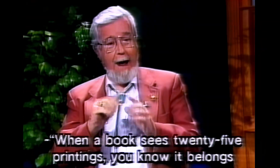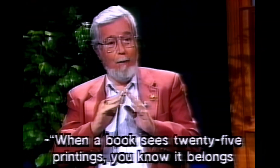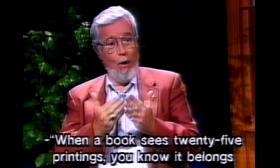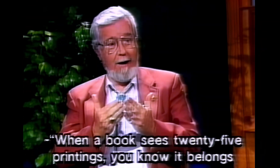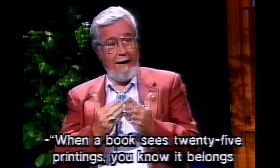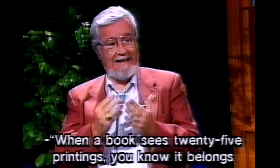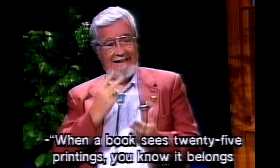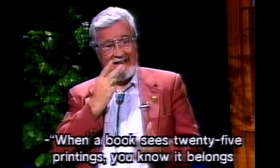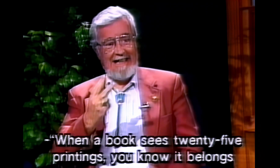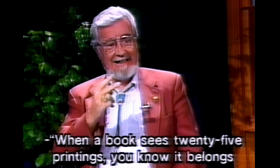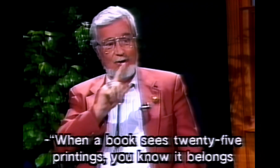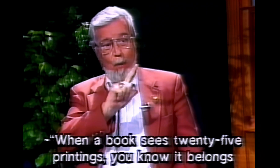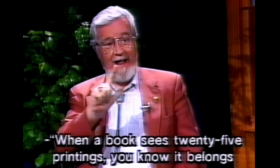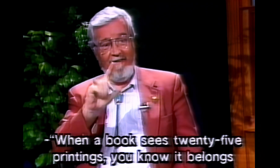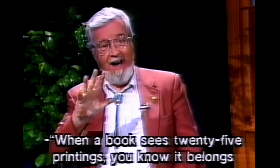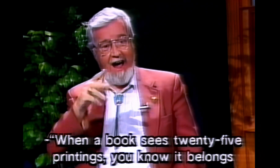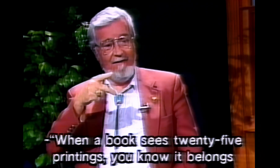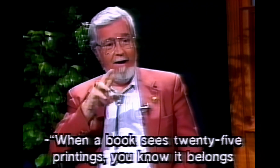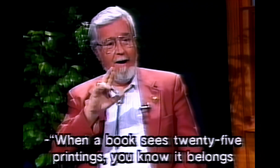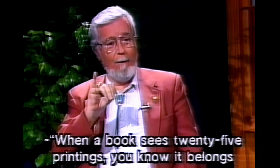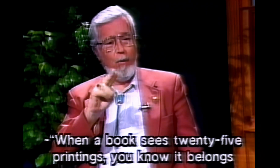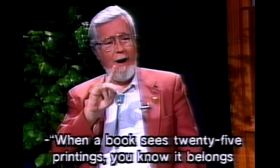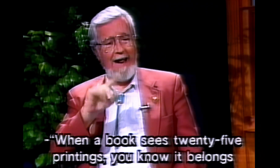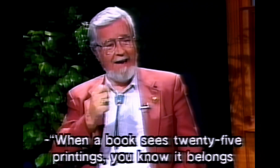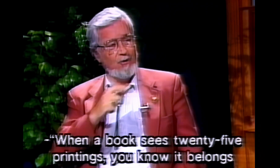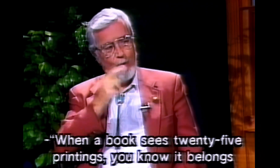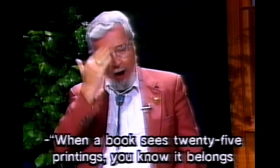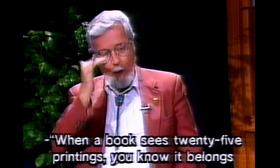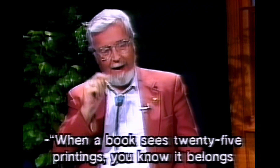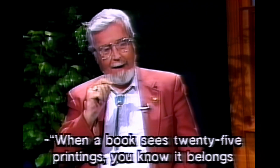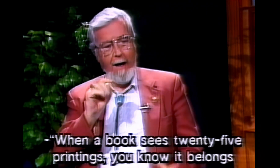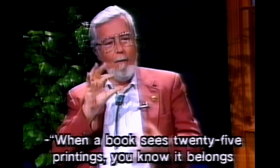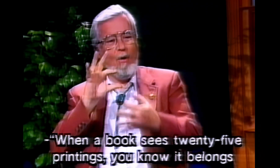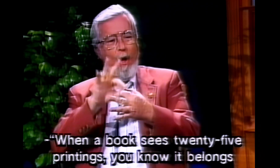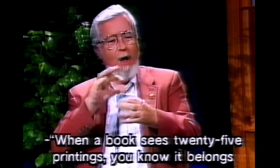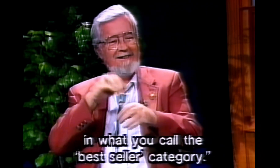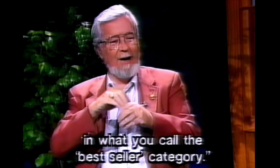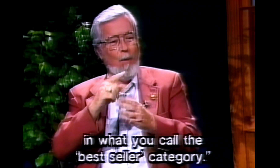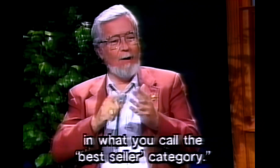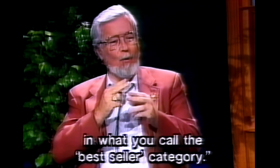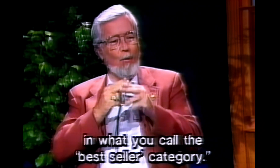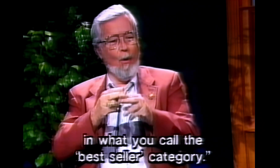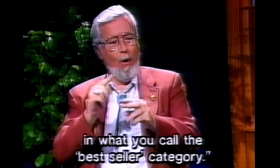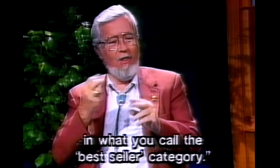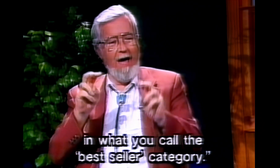Printing book sees 25 printings narrated belongs in what you call the